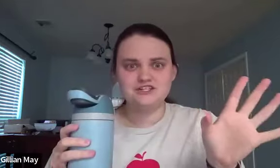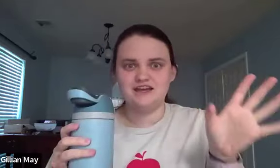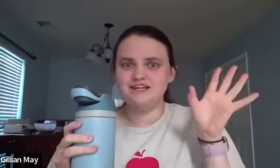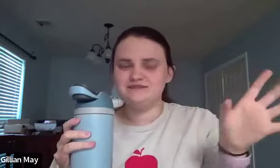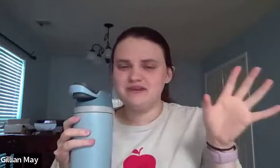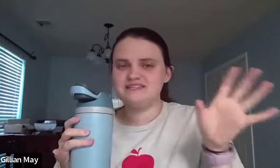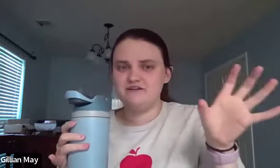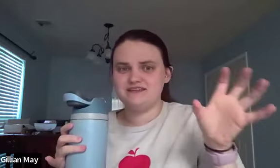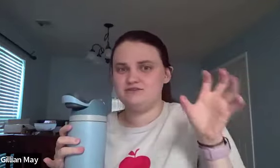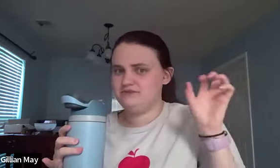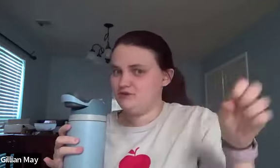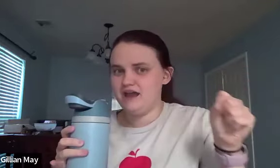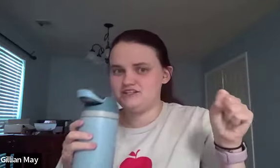that. It's amazing how fast but they'll catch